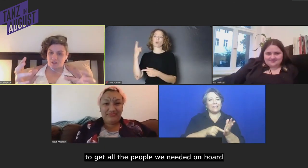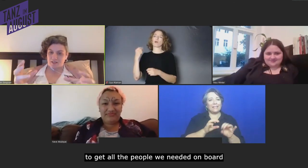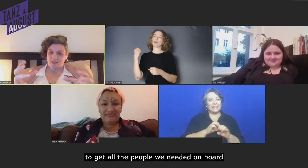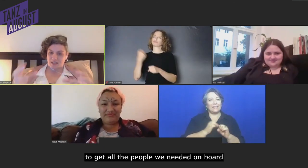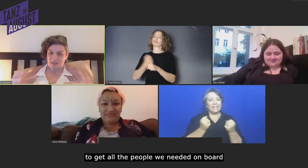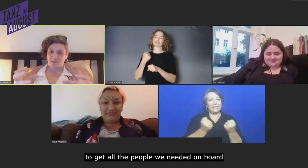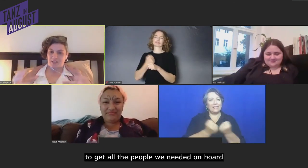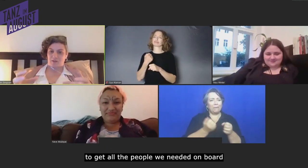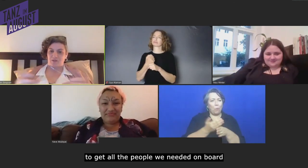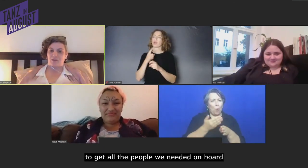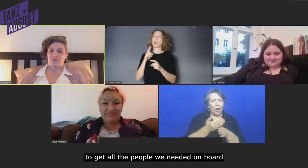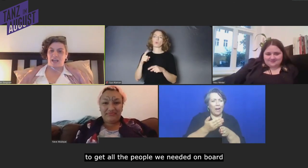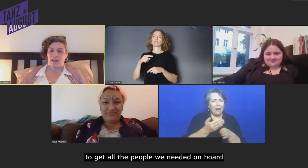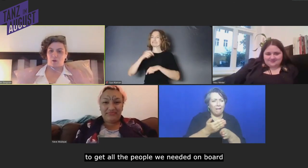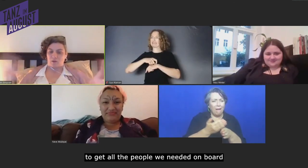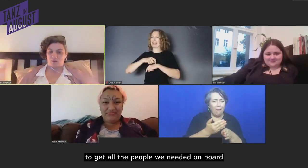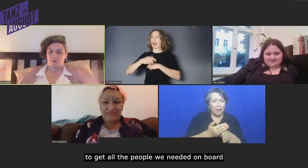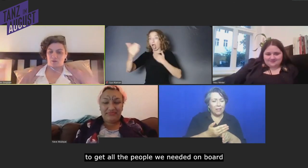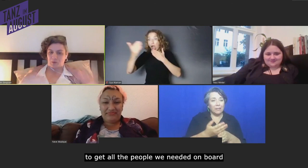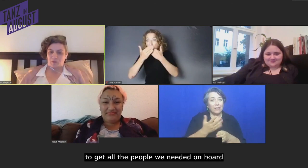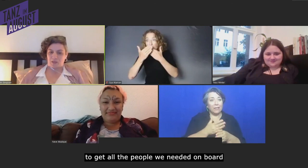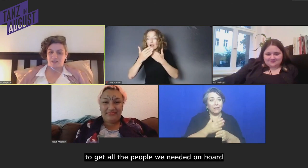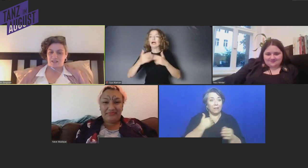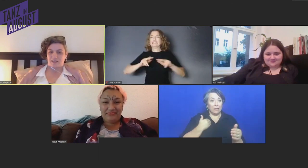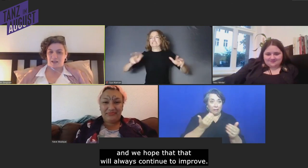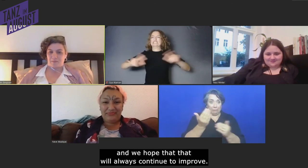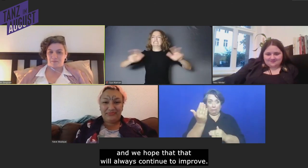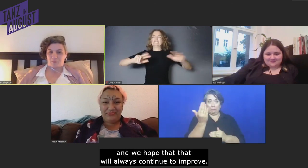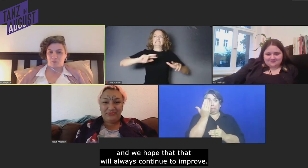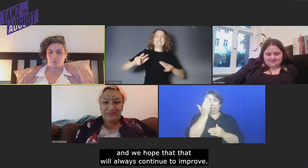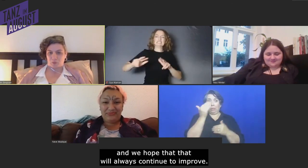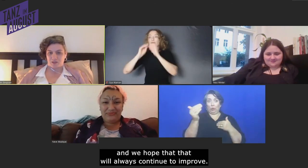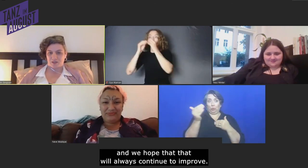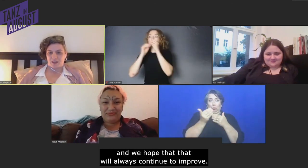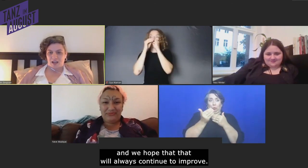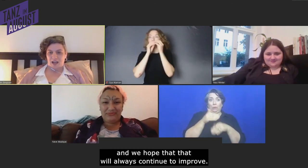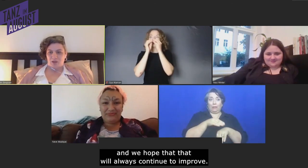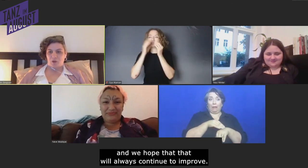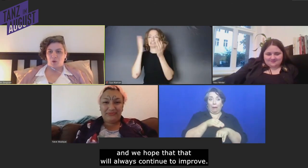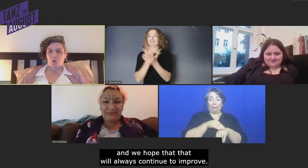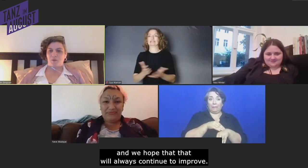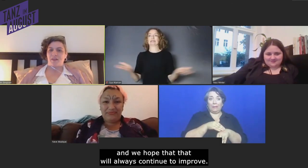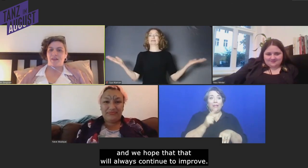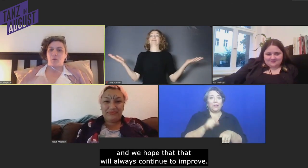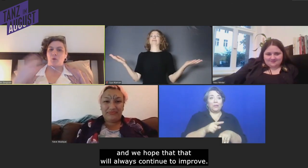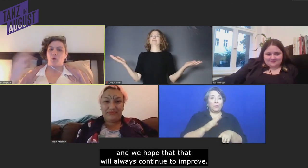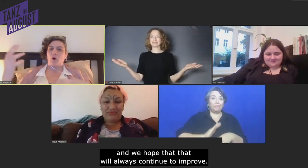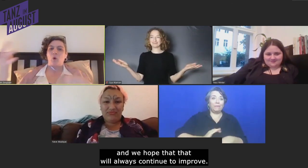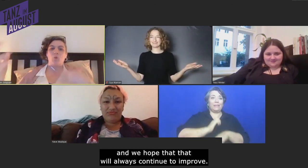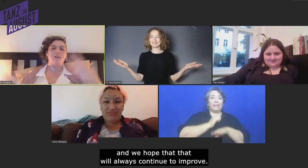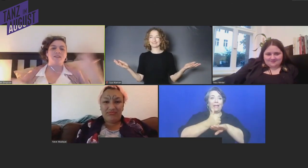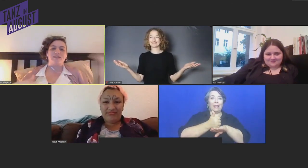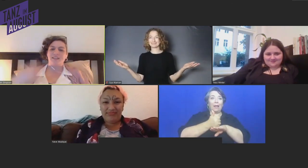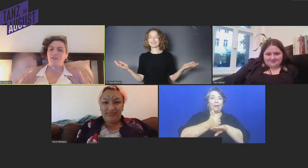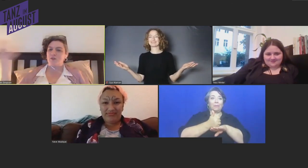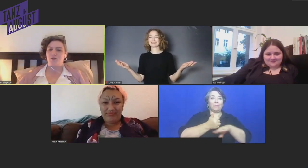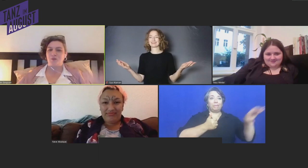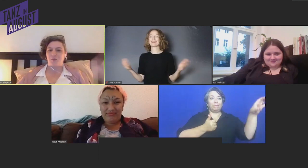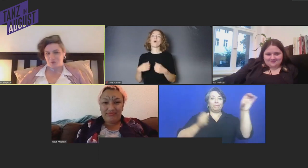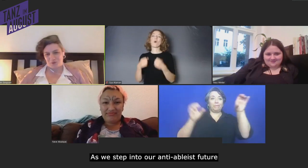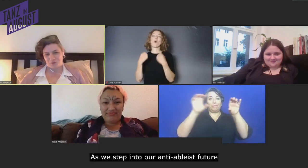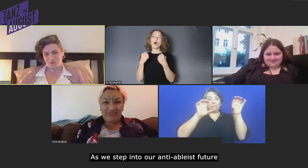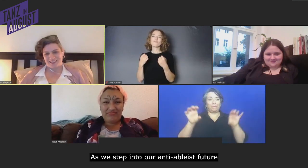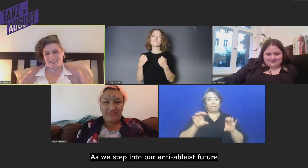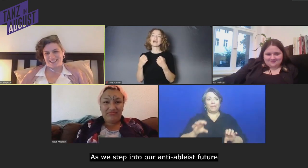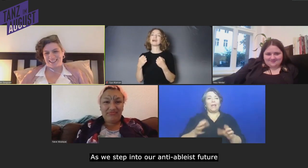short time scale, to get all of the people that we needed on board. And we hope that will always continue to